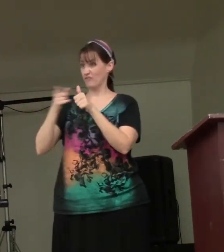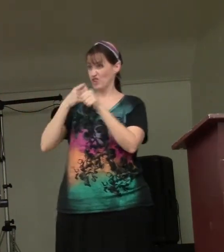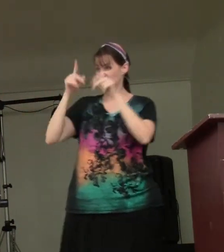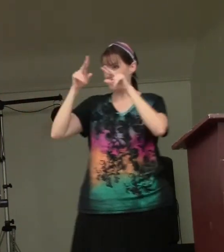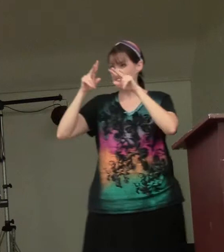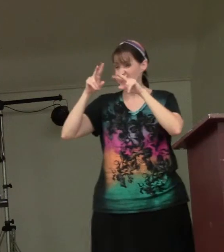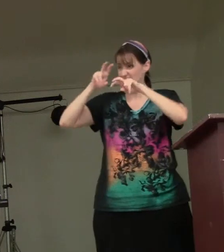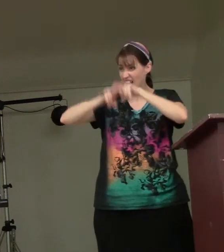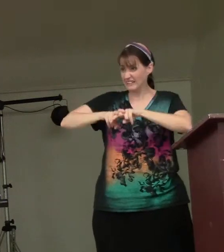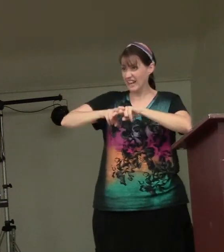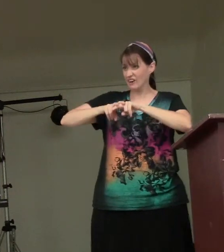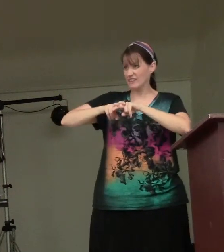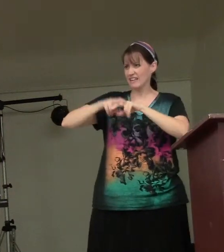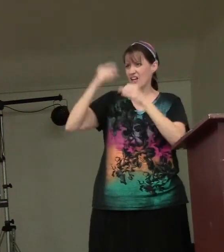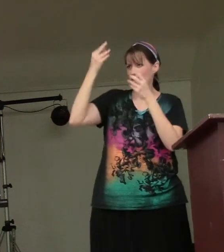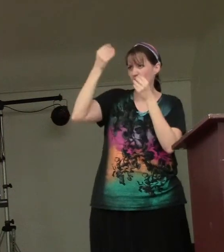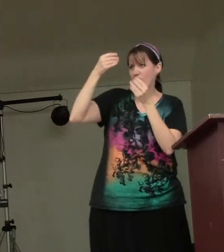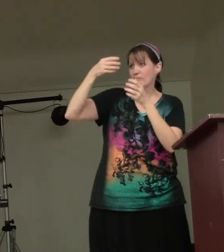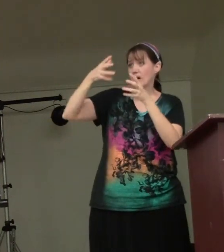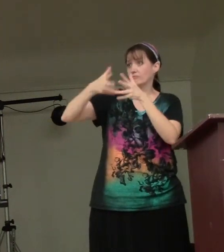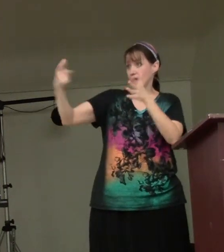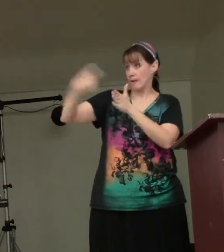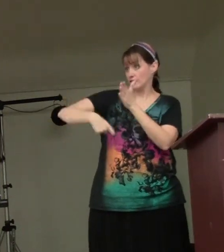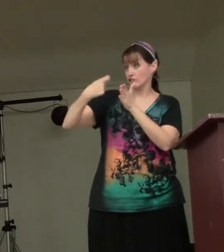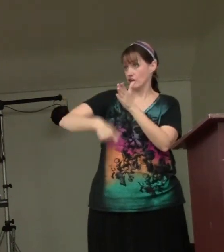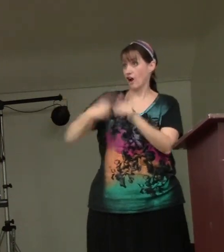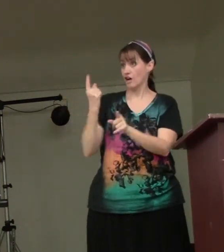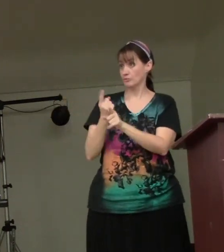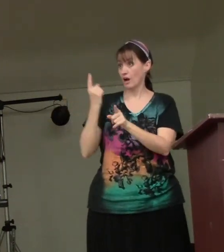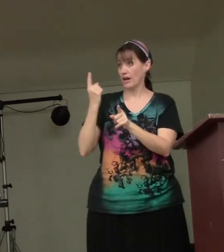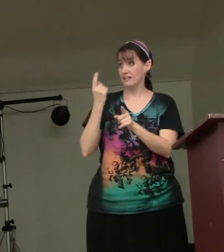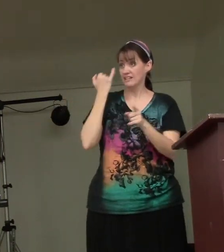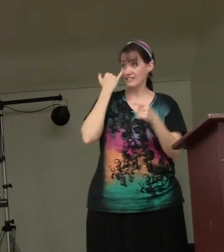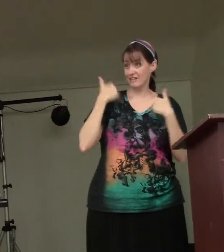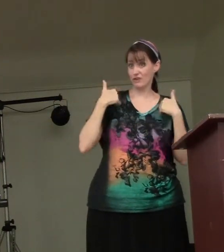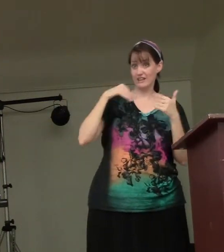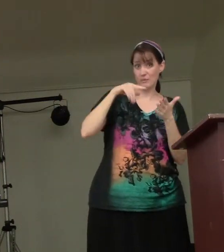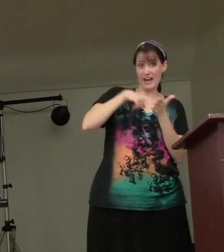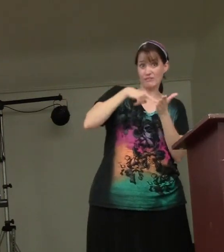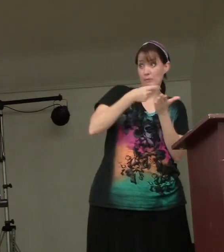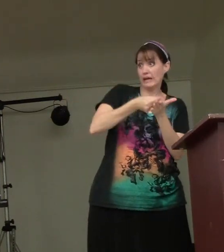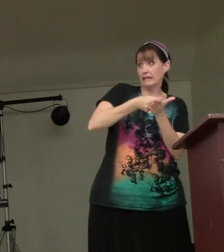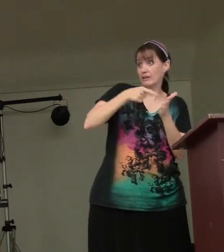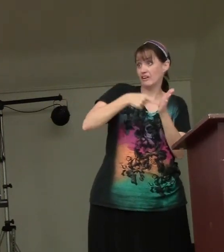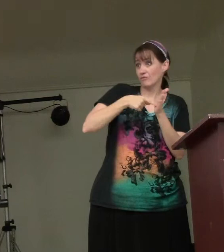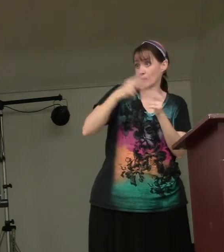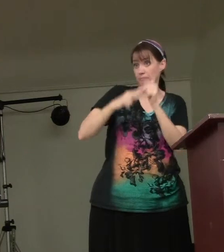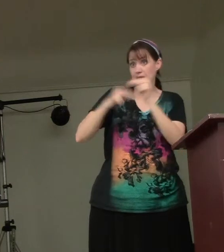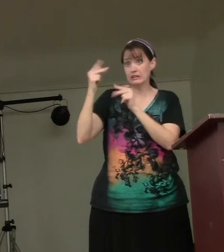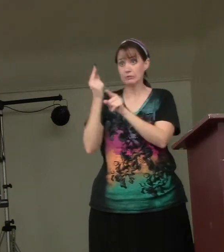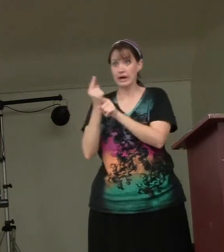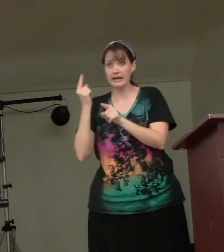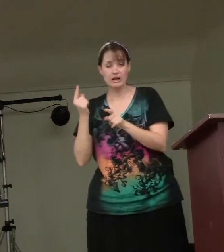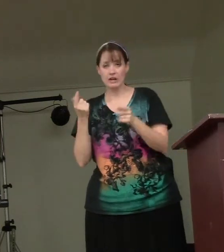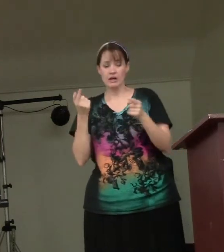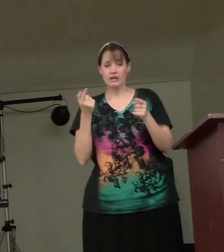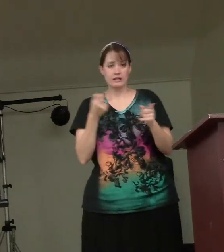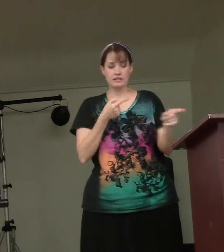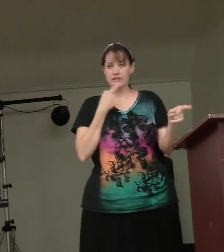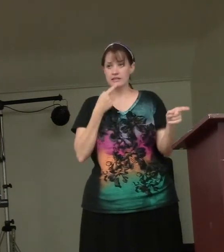first they sat down and they thought about how much it's going to cost, right? See if we have the money, we can afford to build, right? Because he's